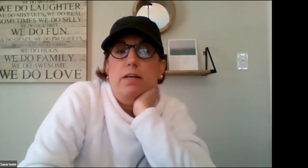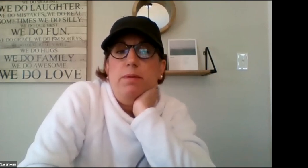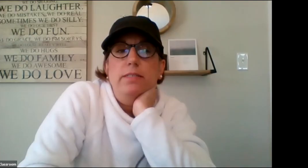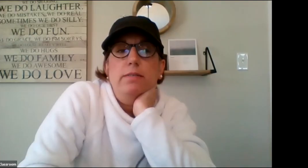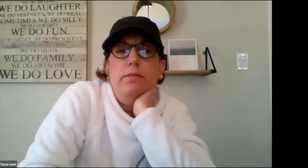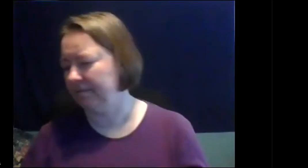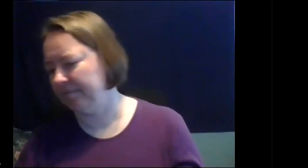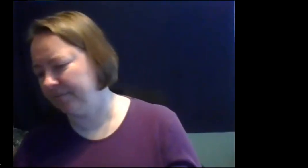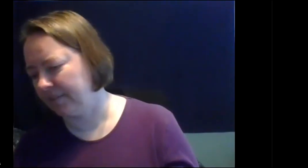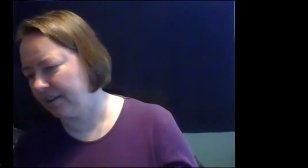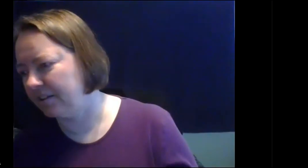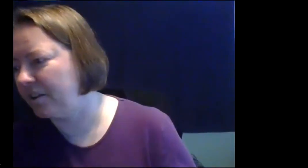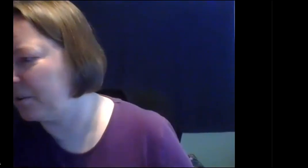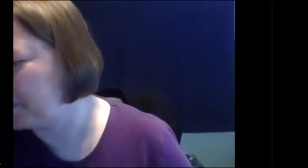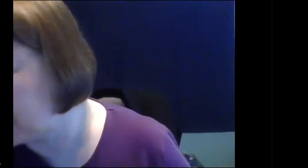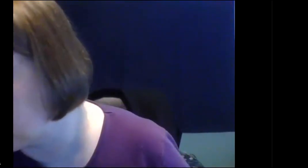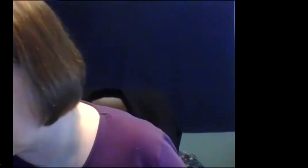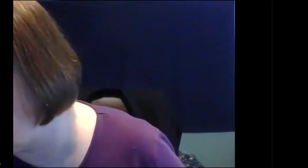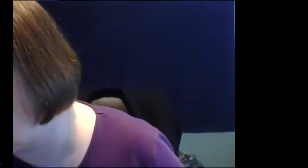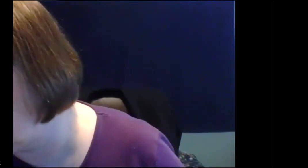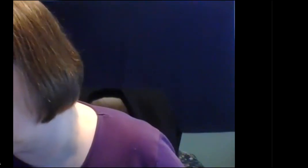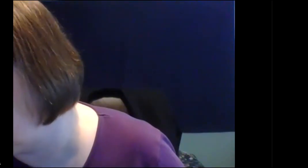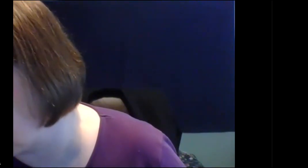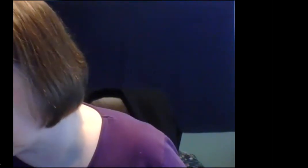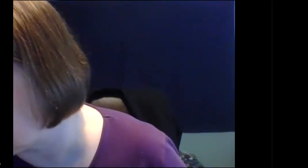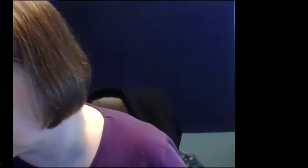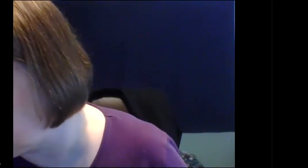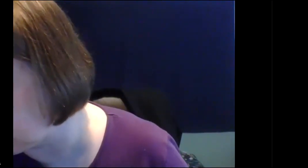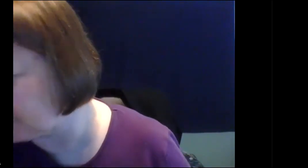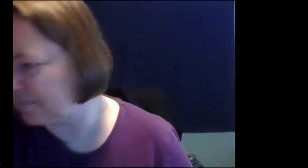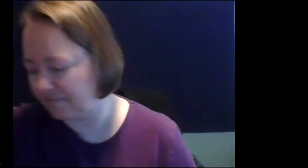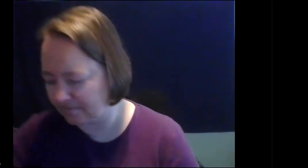recommend? Ooh. No, but I'll write that down.